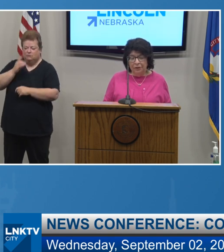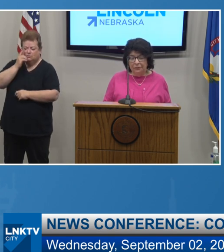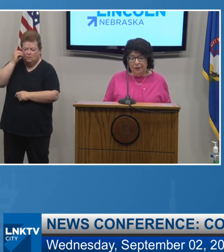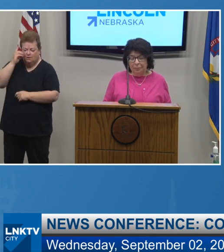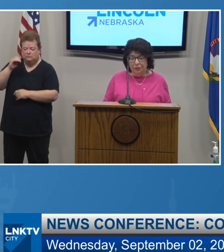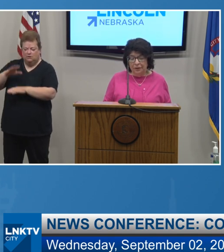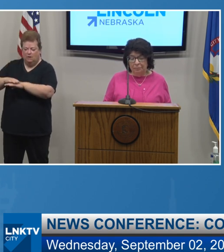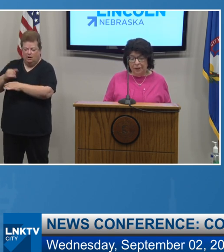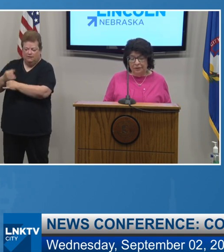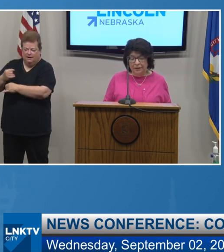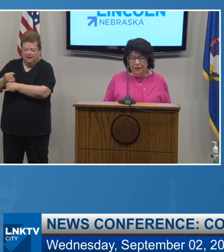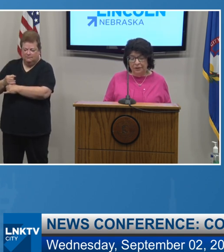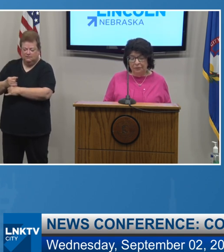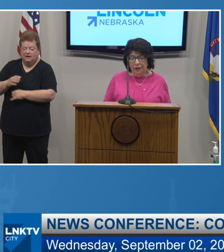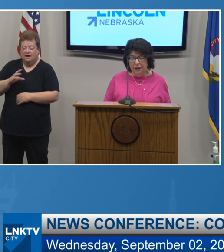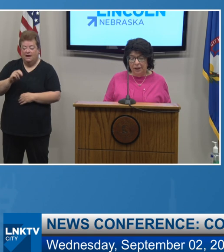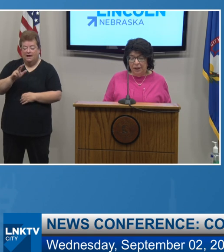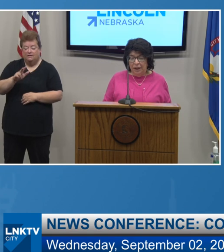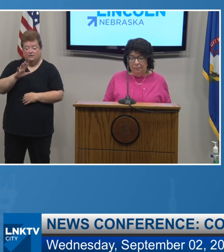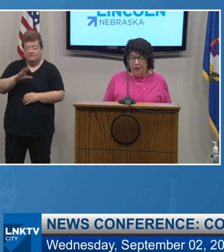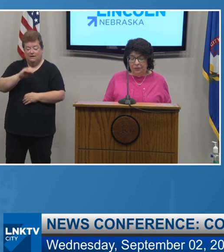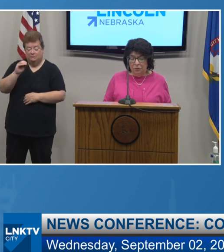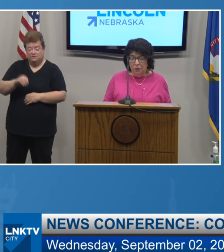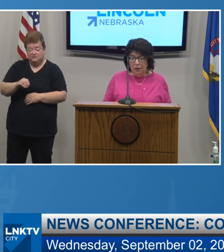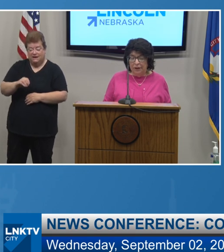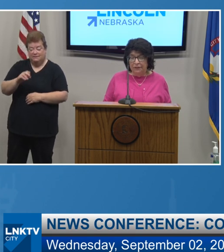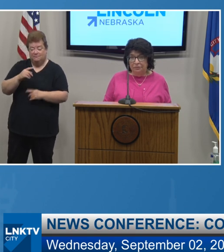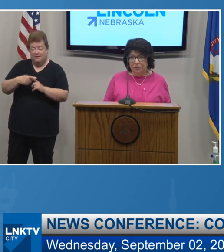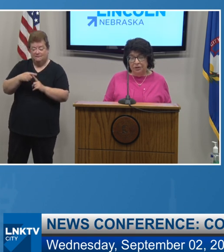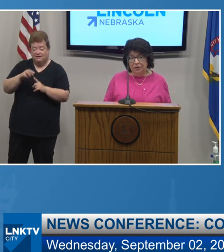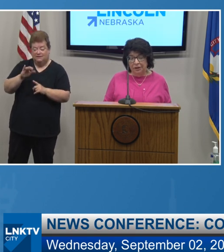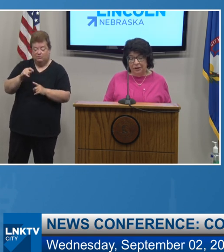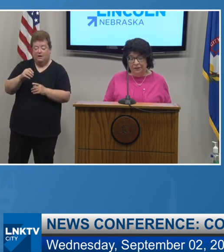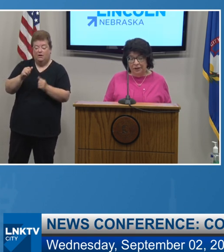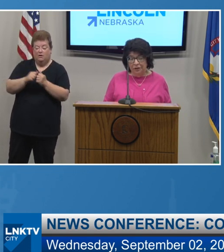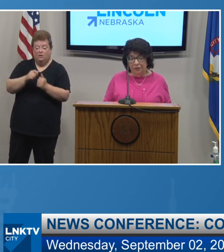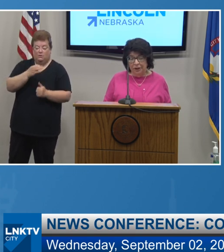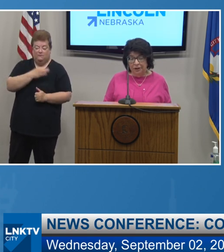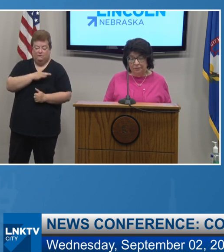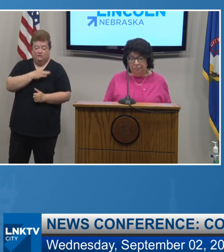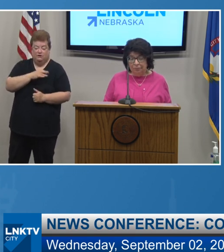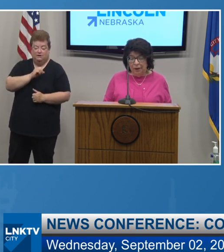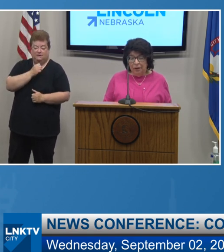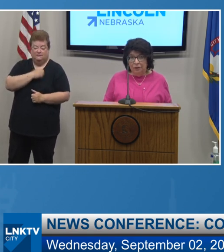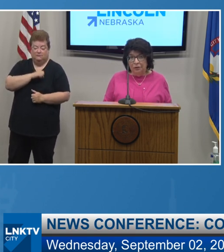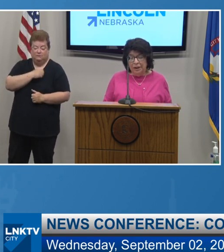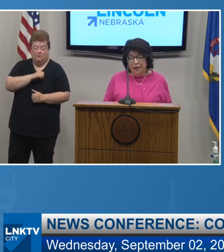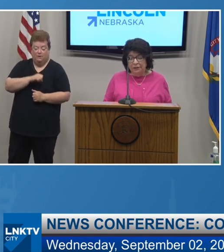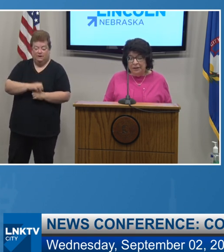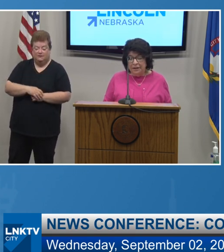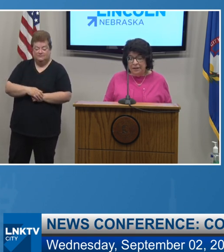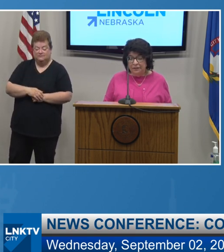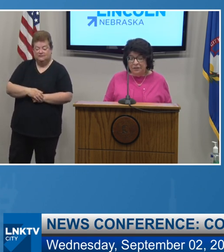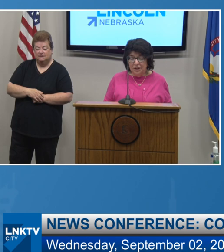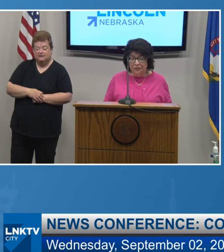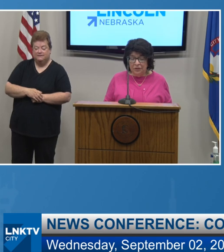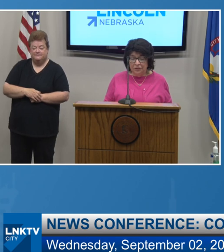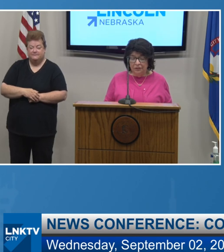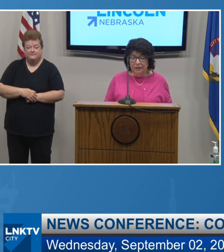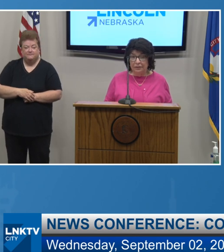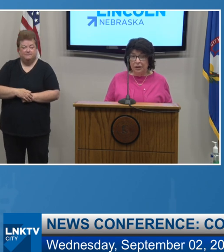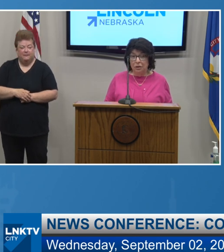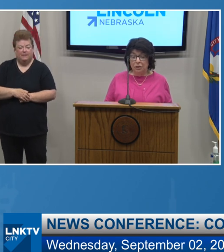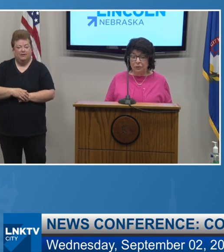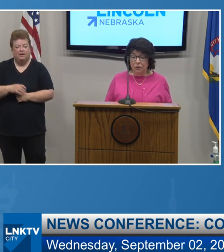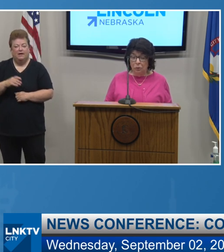and a 35% positivity rate among sororities and fraternities at UNL. Greek housing tends to have